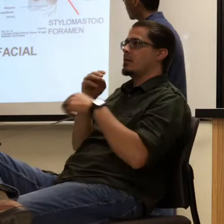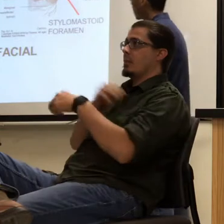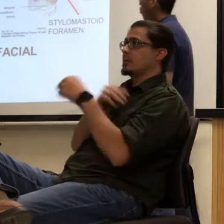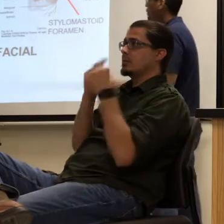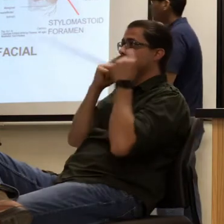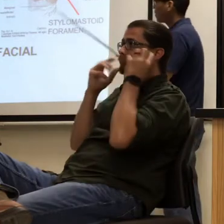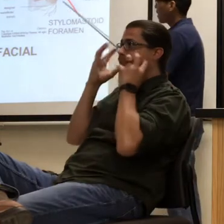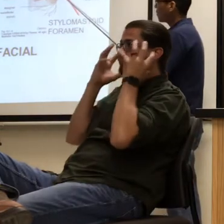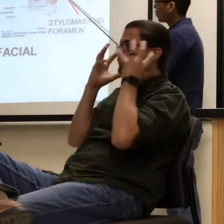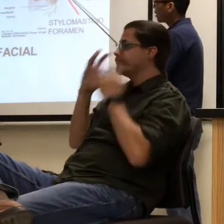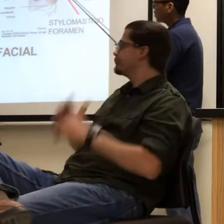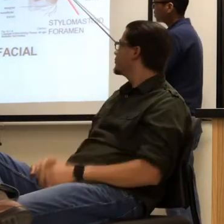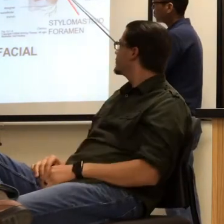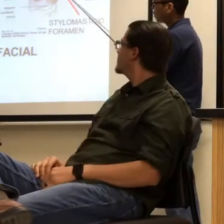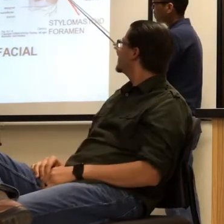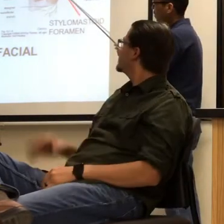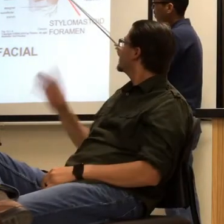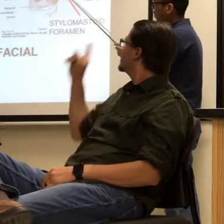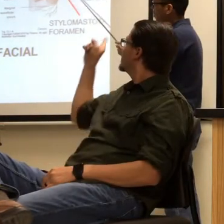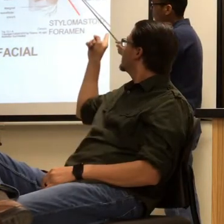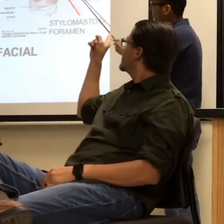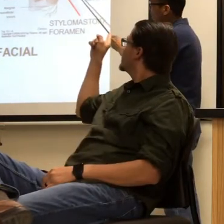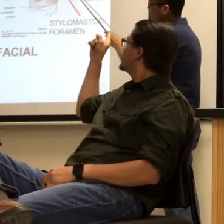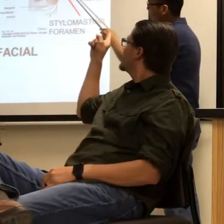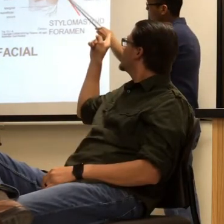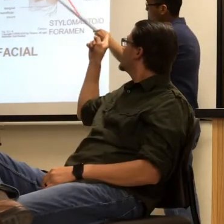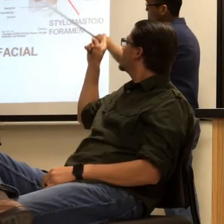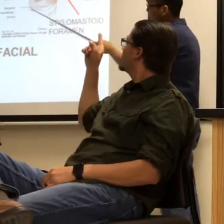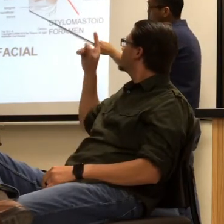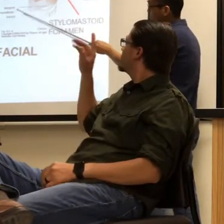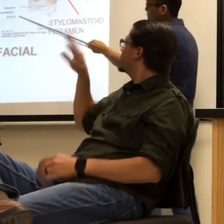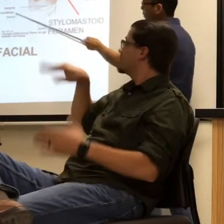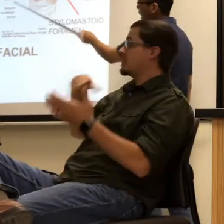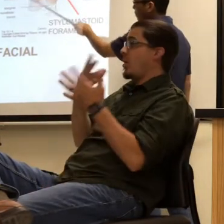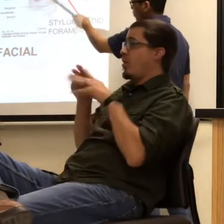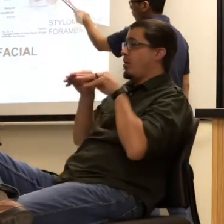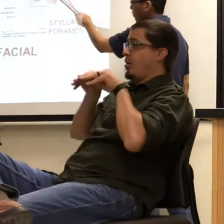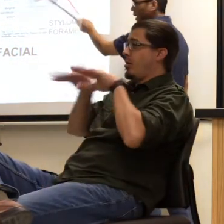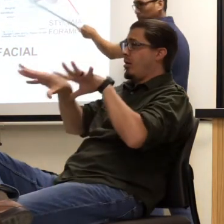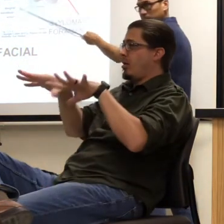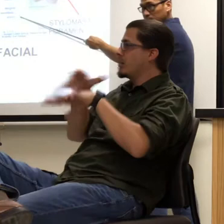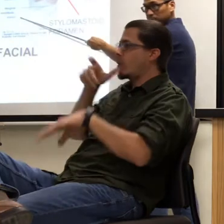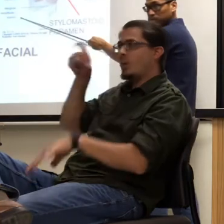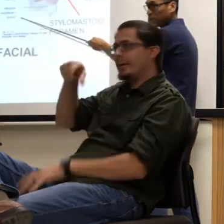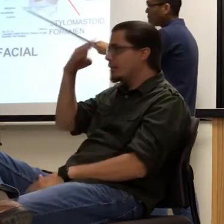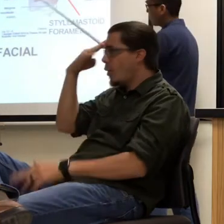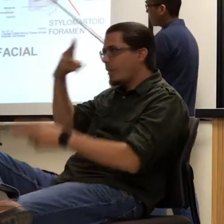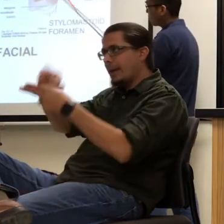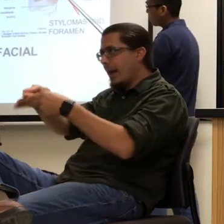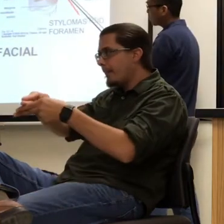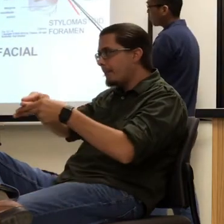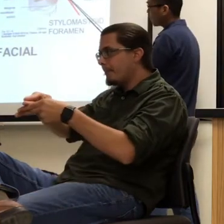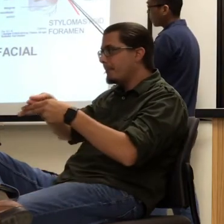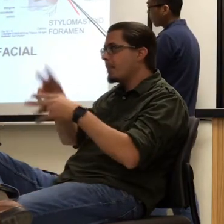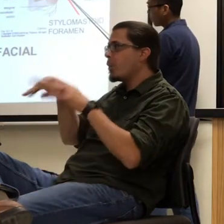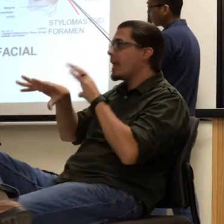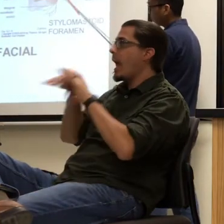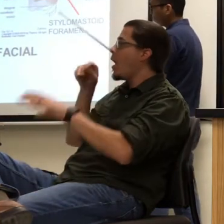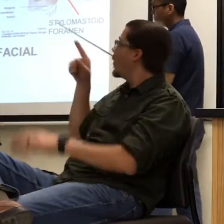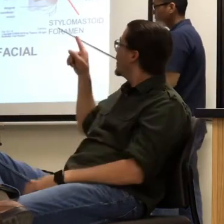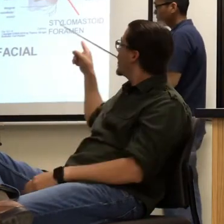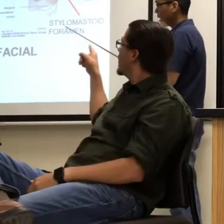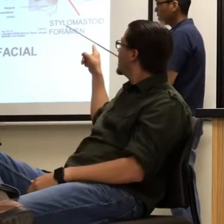So I'm pointing to that location right there. So all of these branches, you don't have to know their names when they emerge right